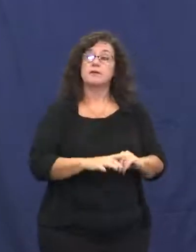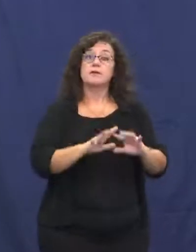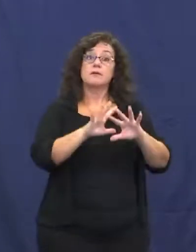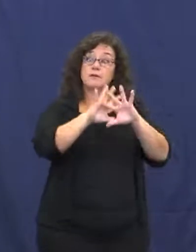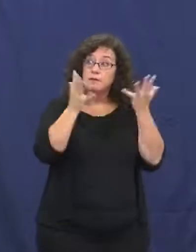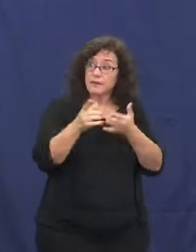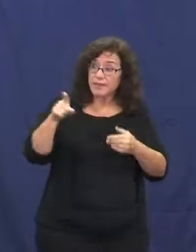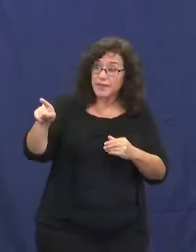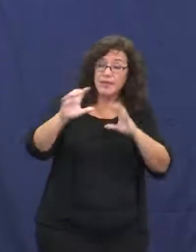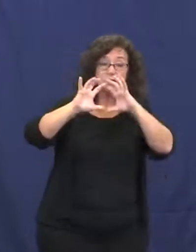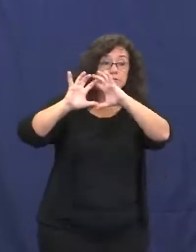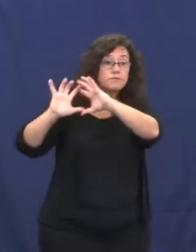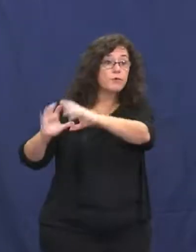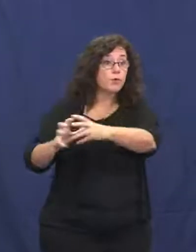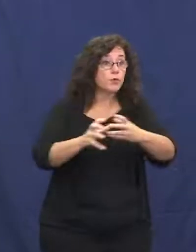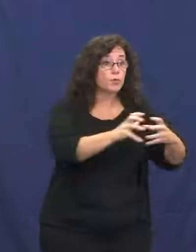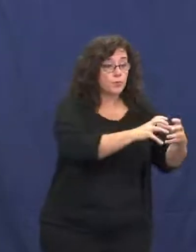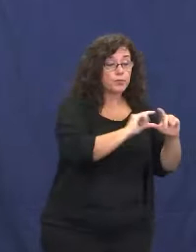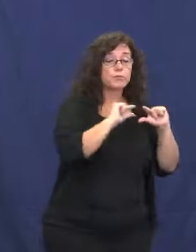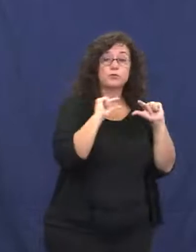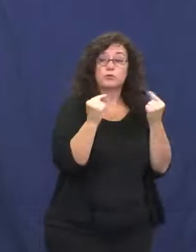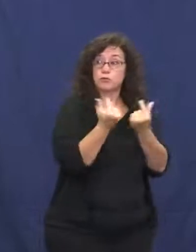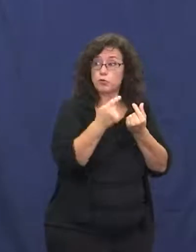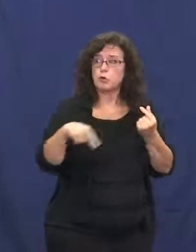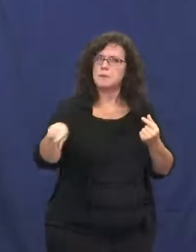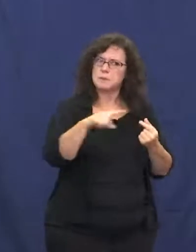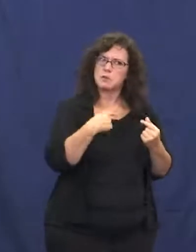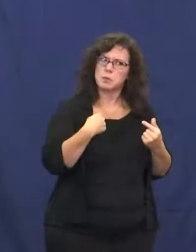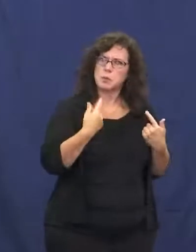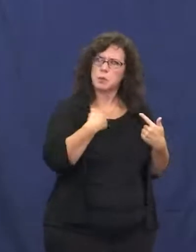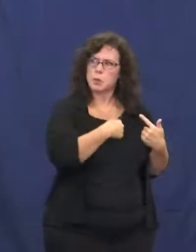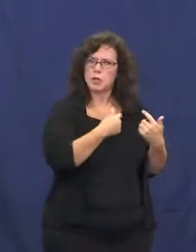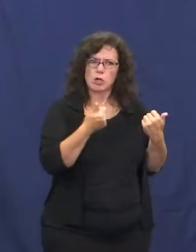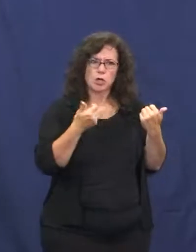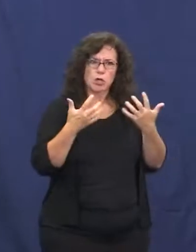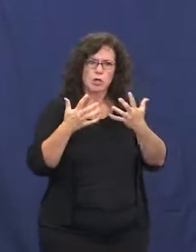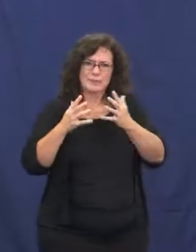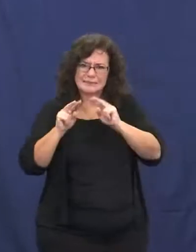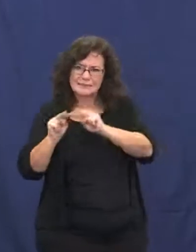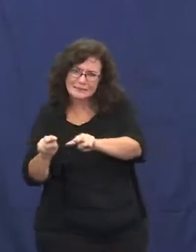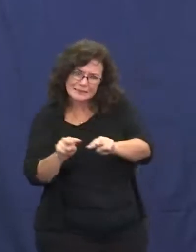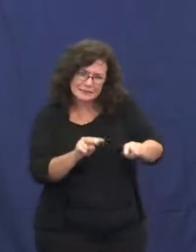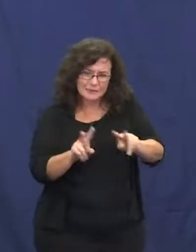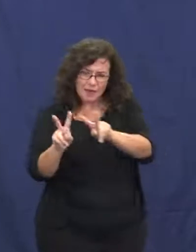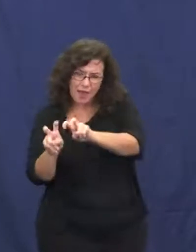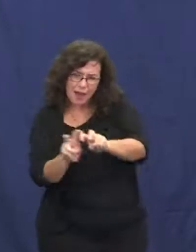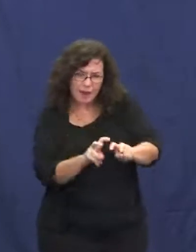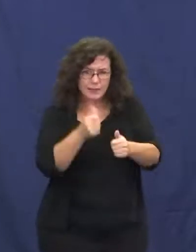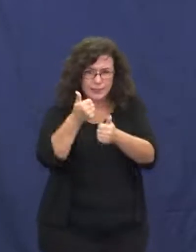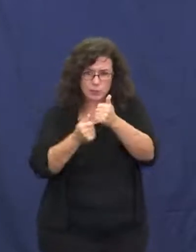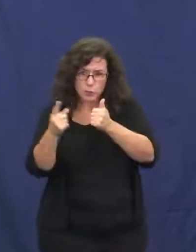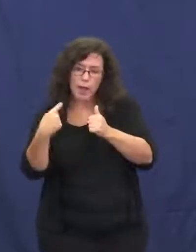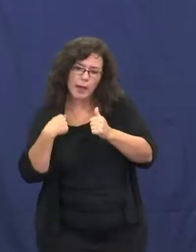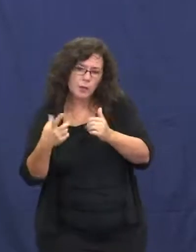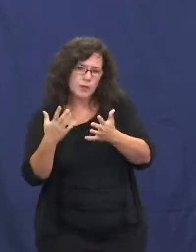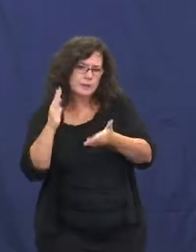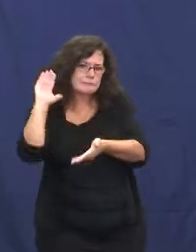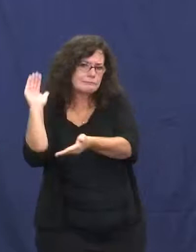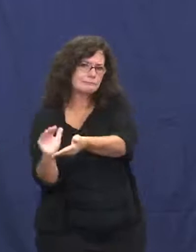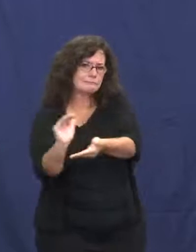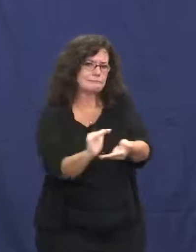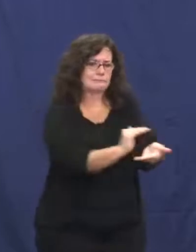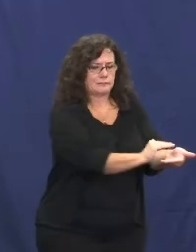essential sectors, I believe we're doing very well as a county, and things are working well with our